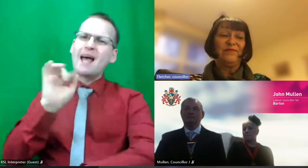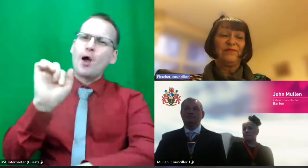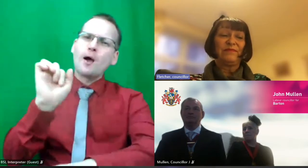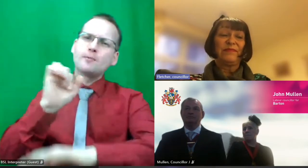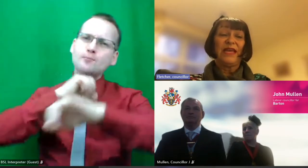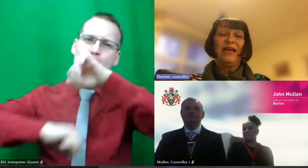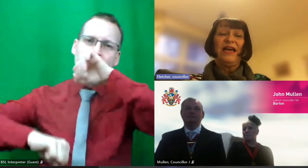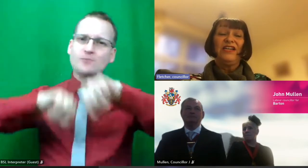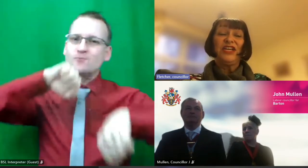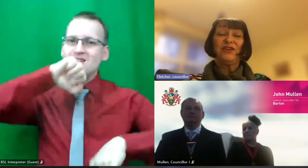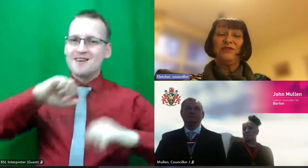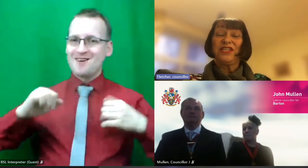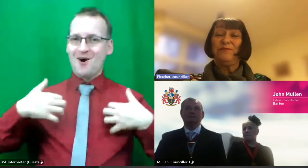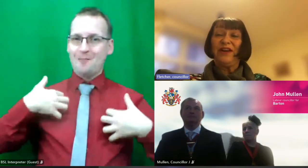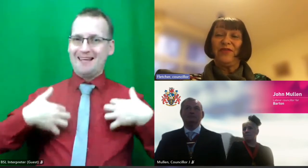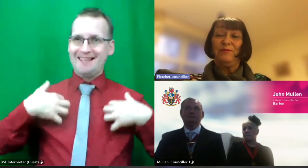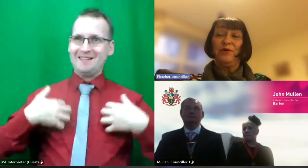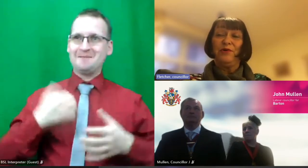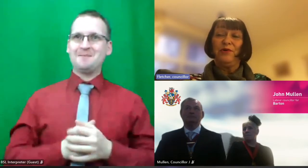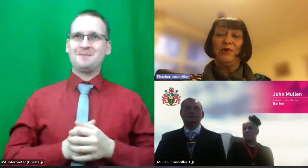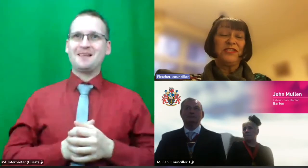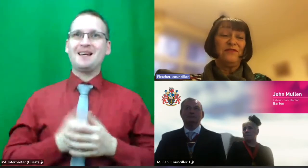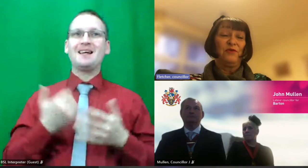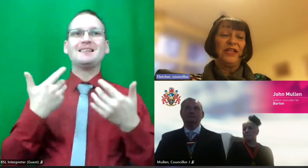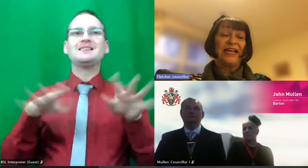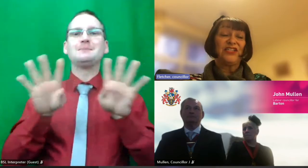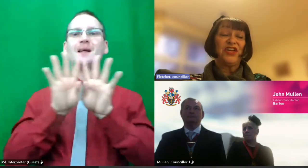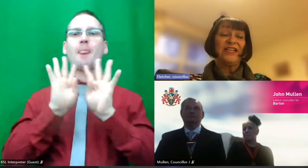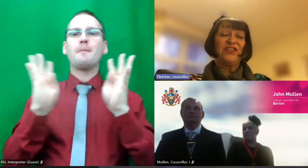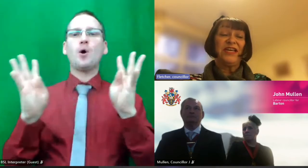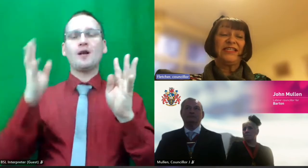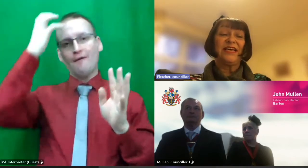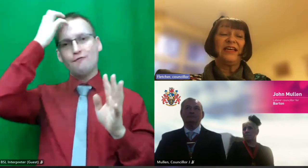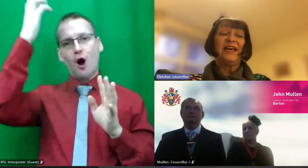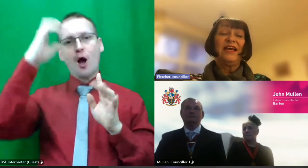hobby. She has also been on the boards